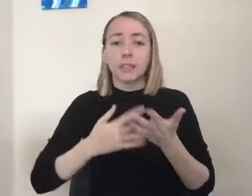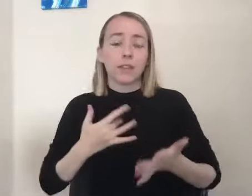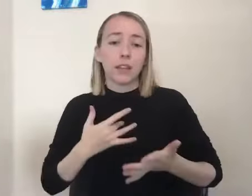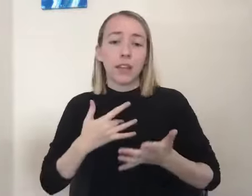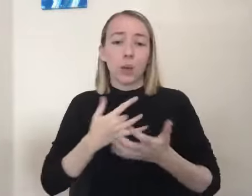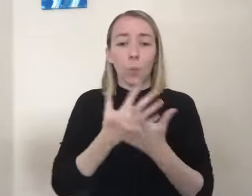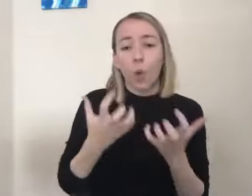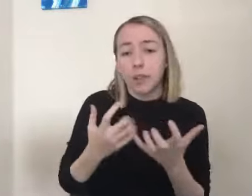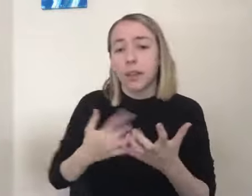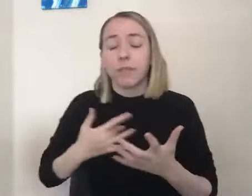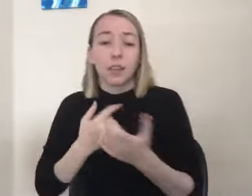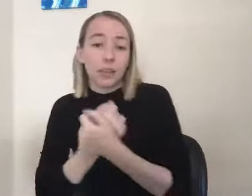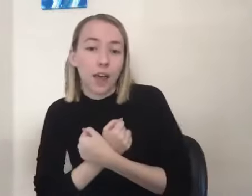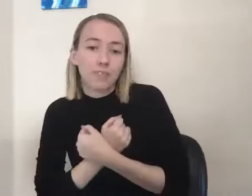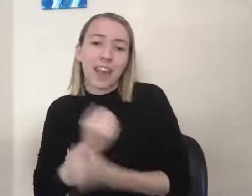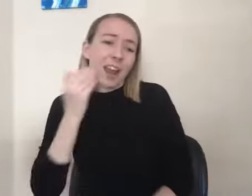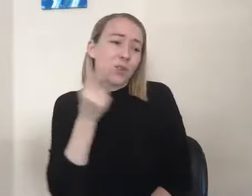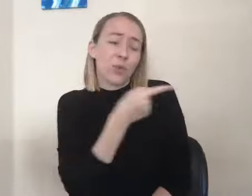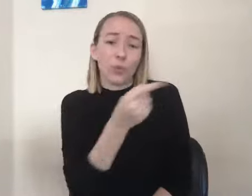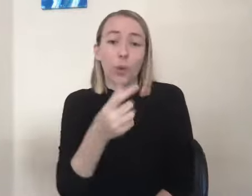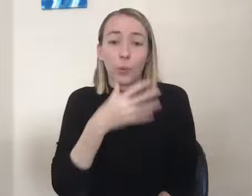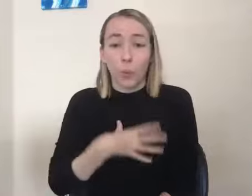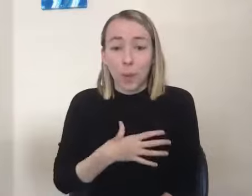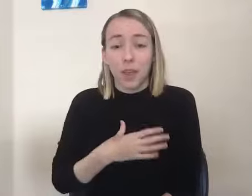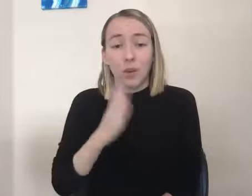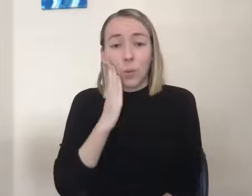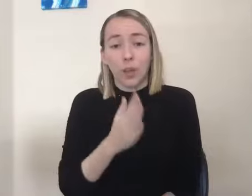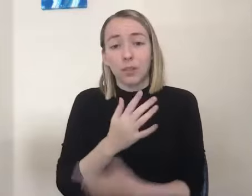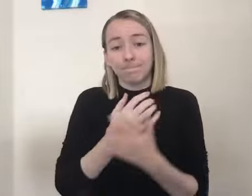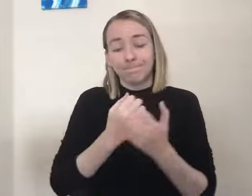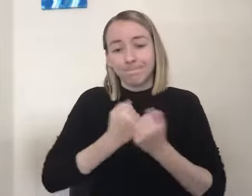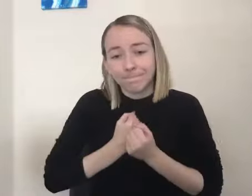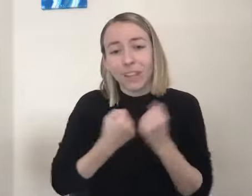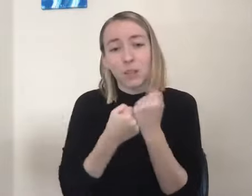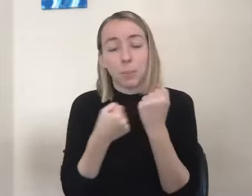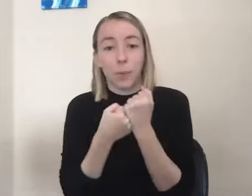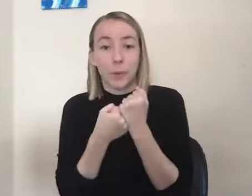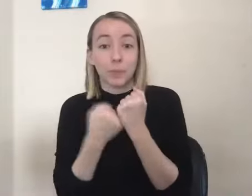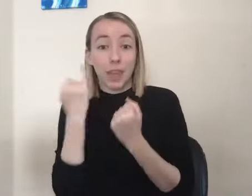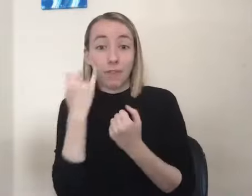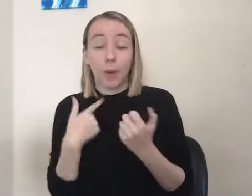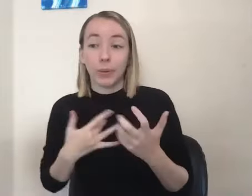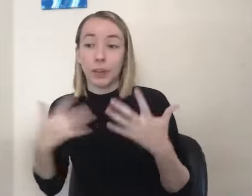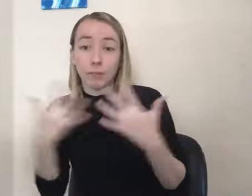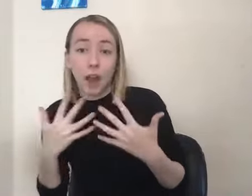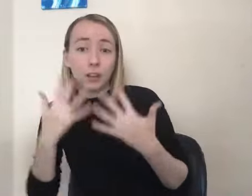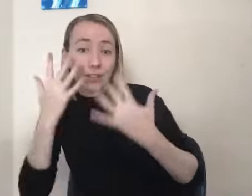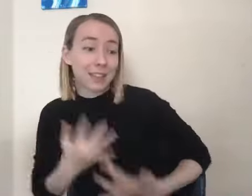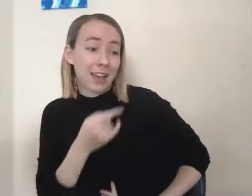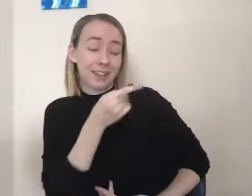meetings religiously, because I knew when I get in there, somebody else talked about that feeling of being wanted and loved. These women in Al-Anon